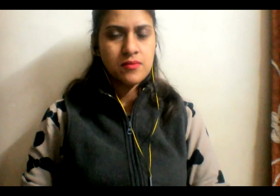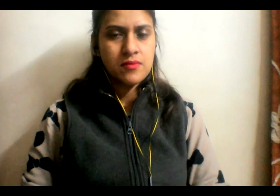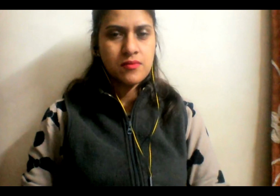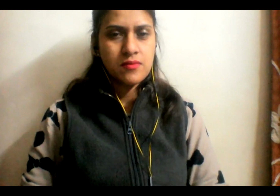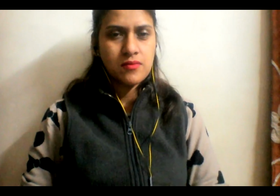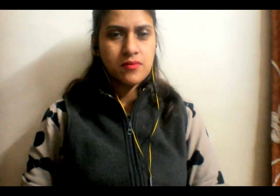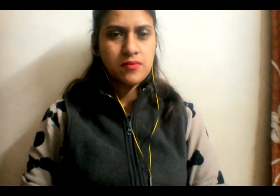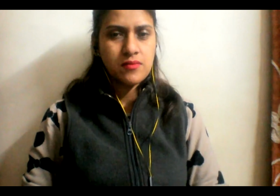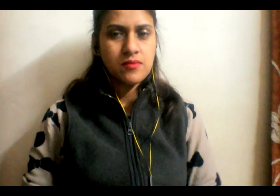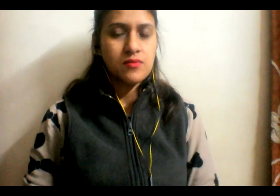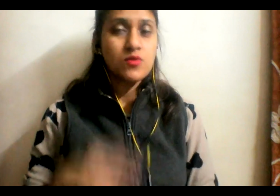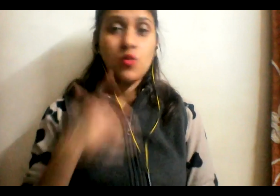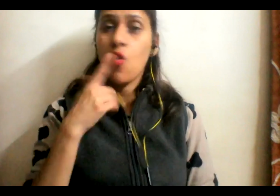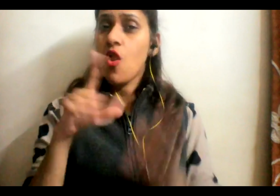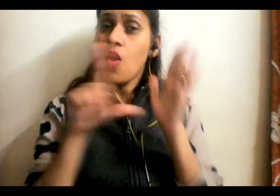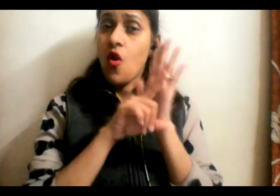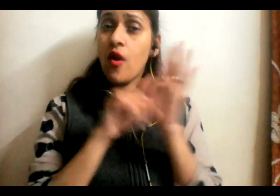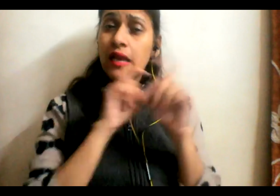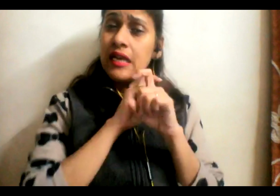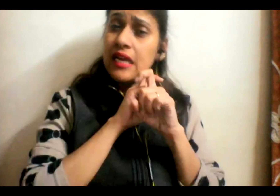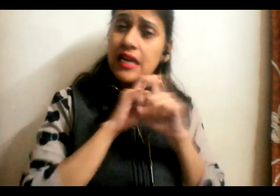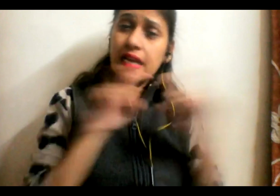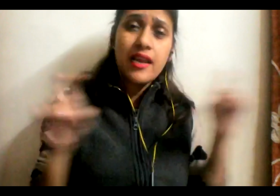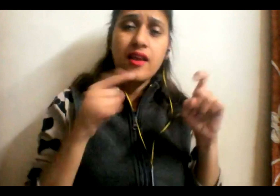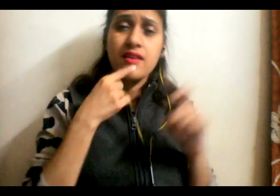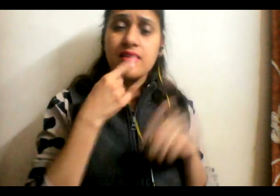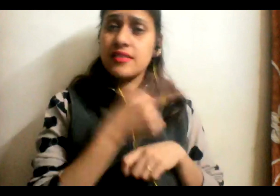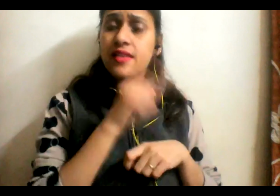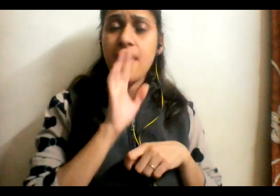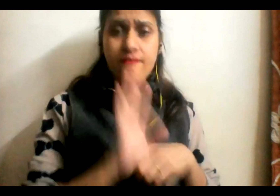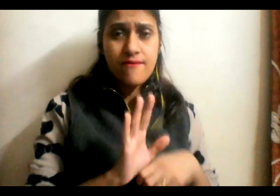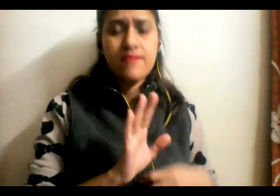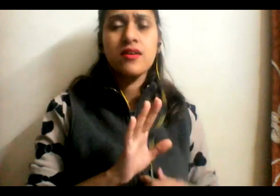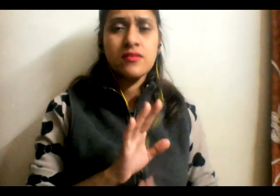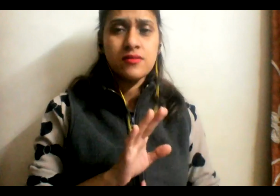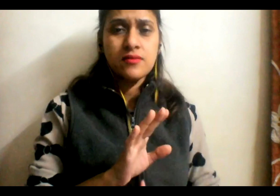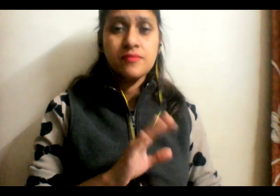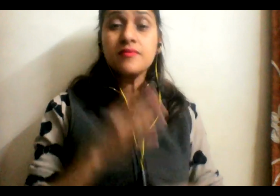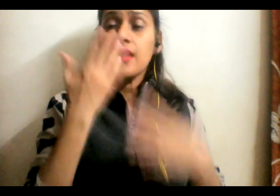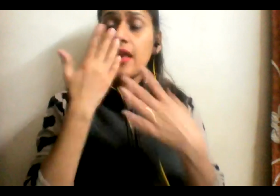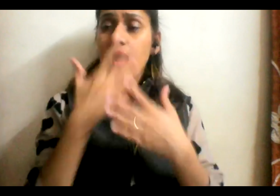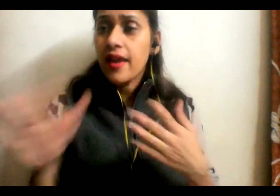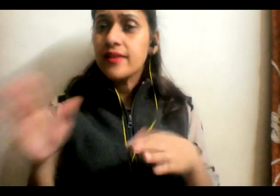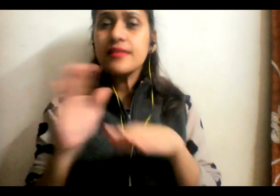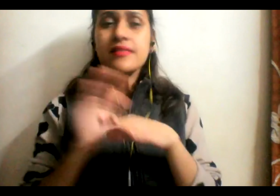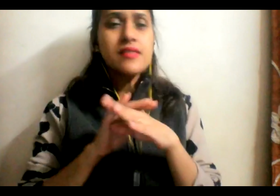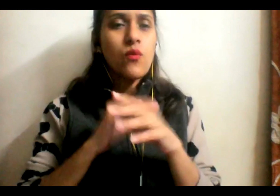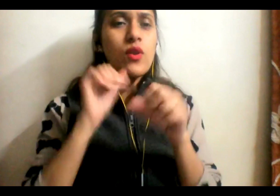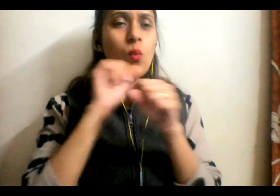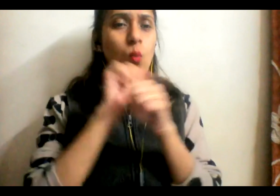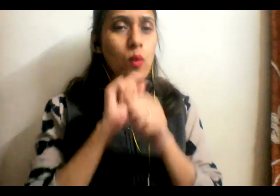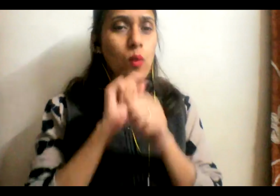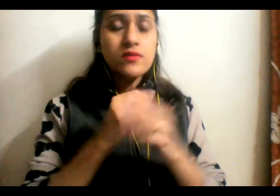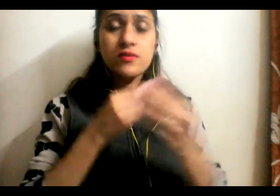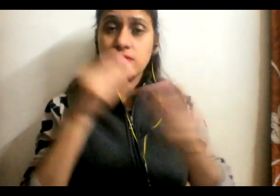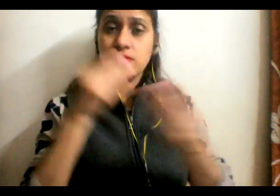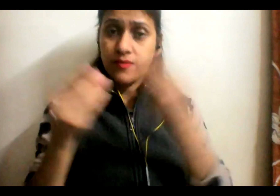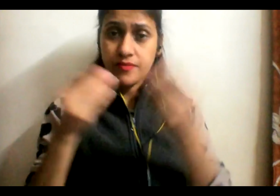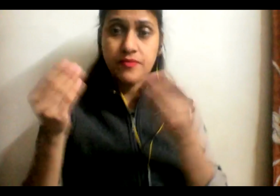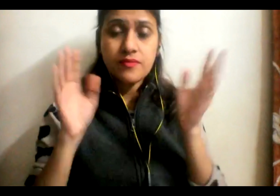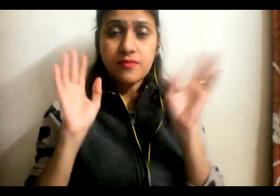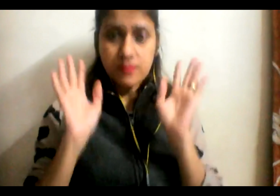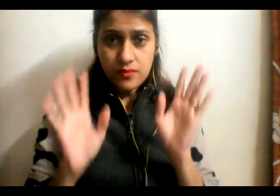because the law is very clear. Law is very clear that any services that you provide need to be accessible.